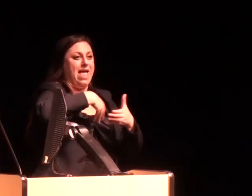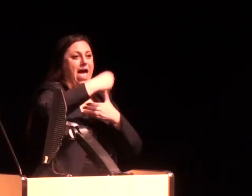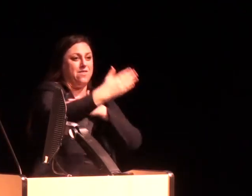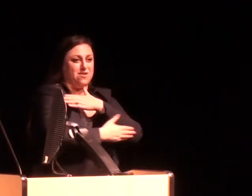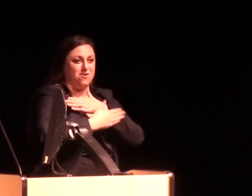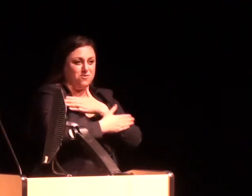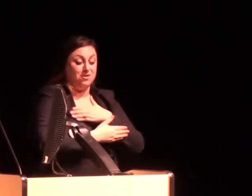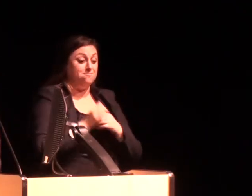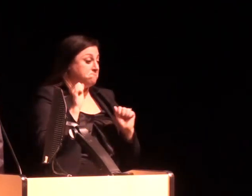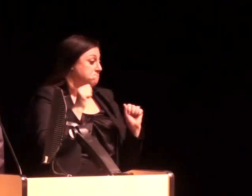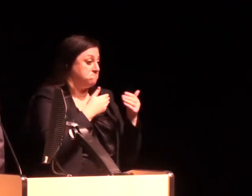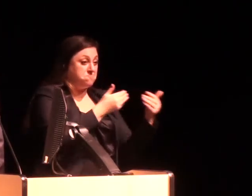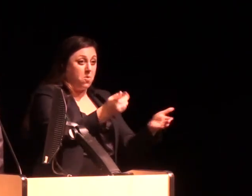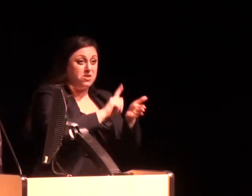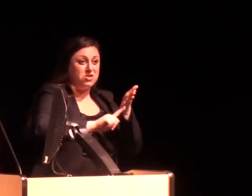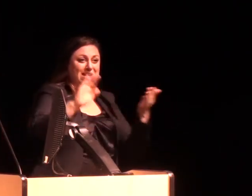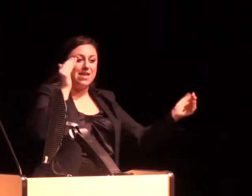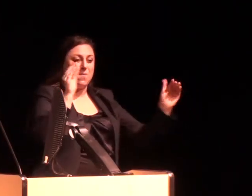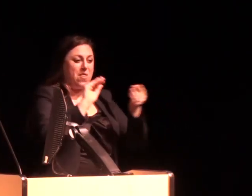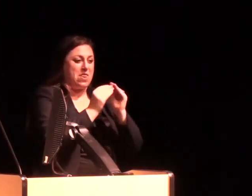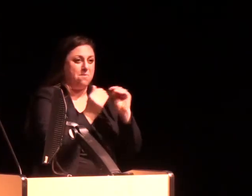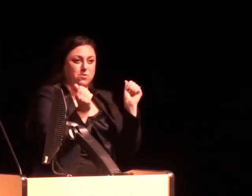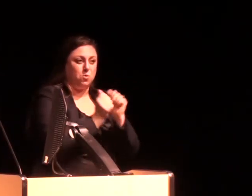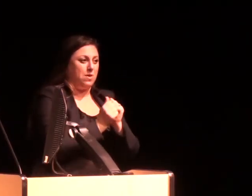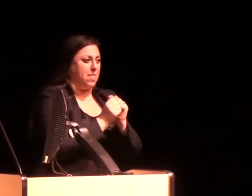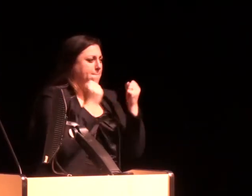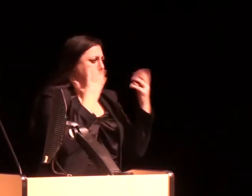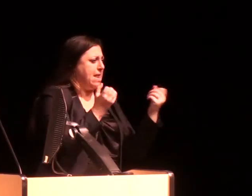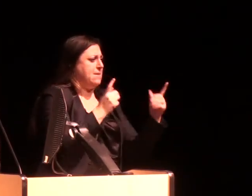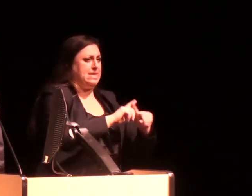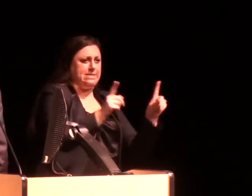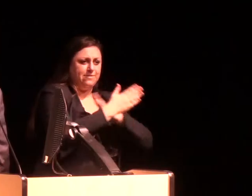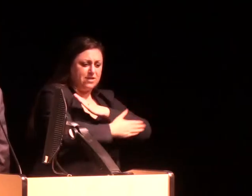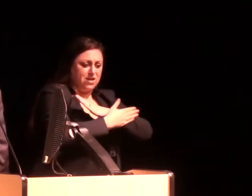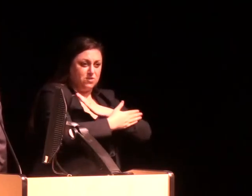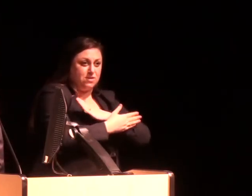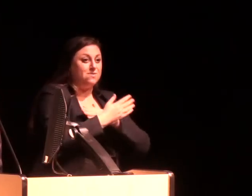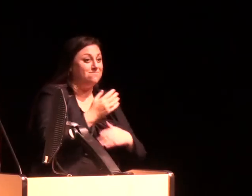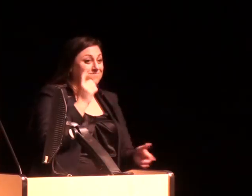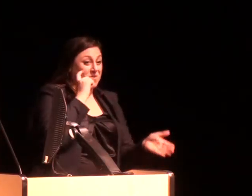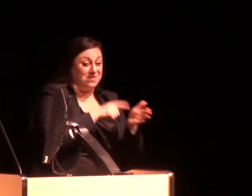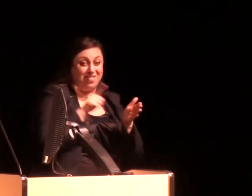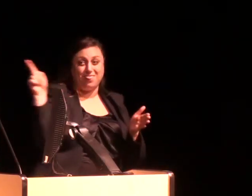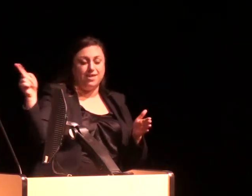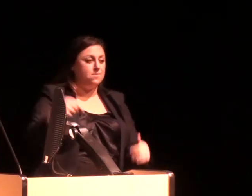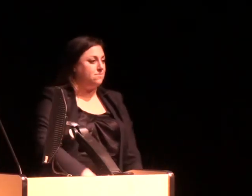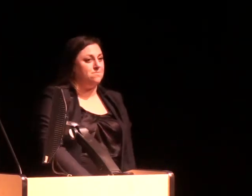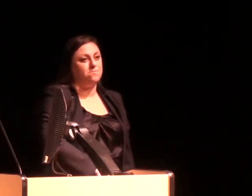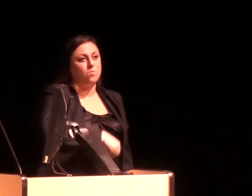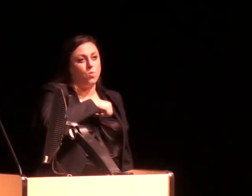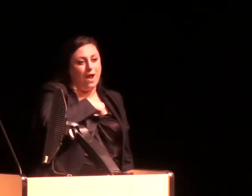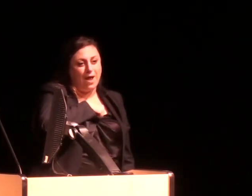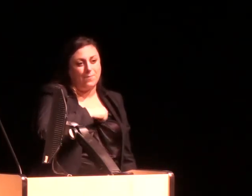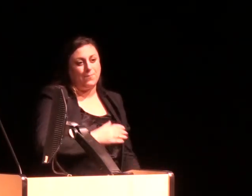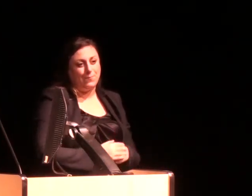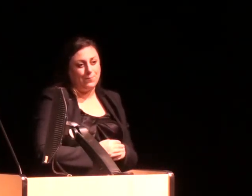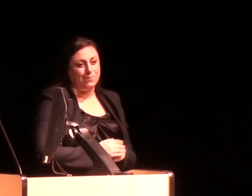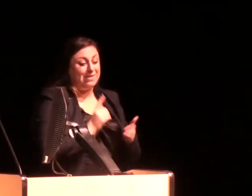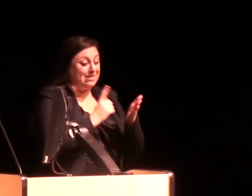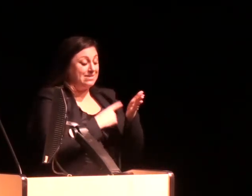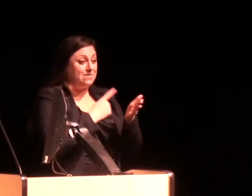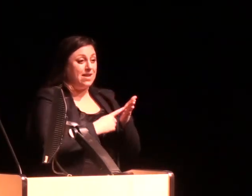You can check and compare this number with many countries. You're going to see that this is something that we are very proud of. Sometimes the Cuban